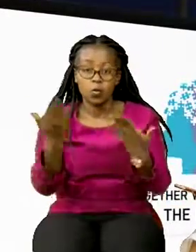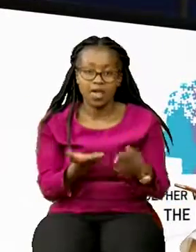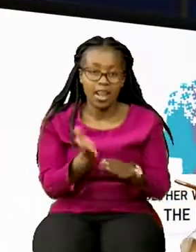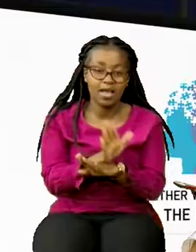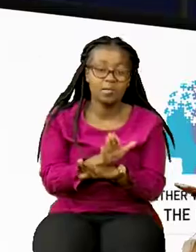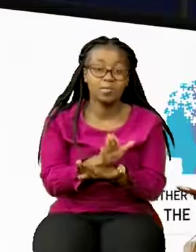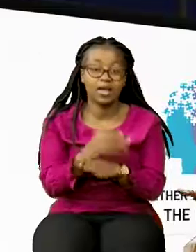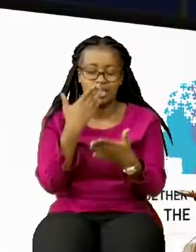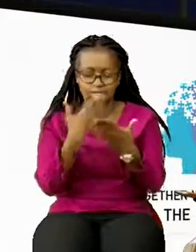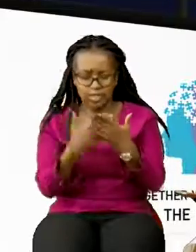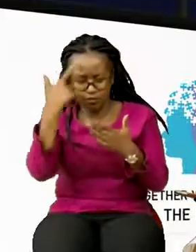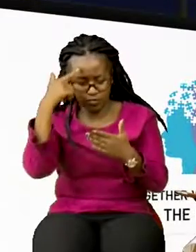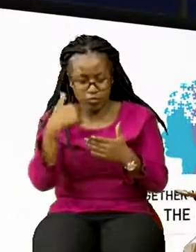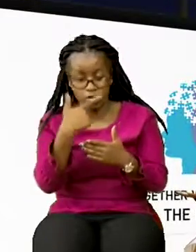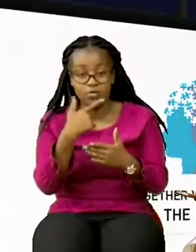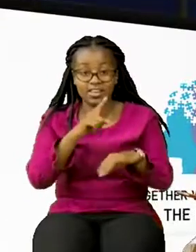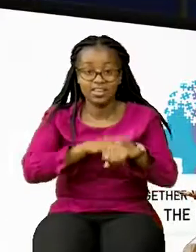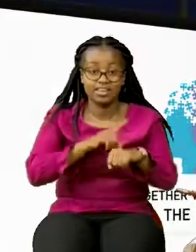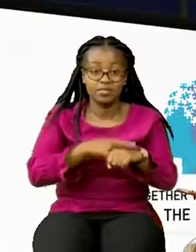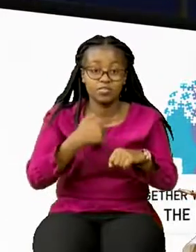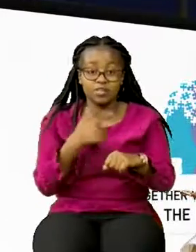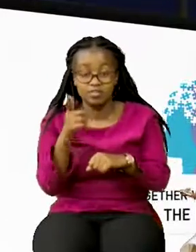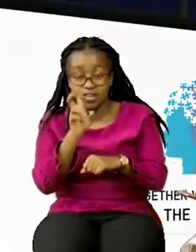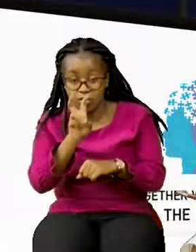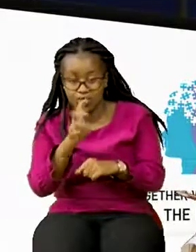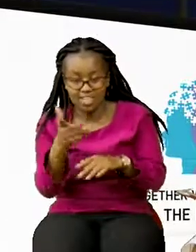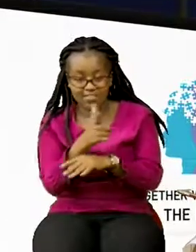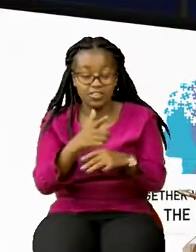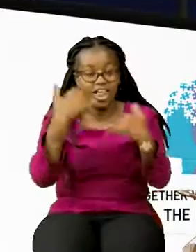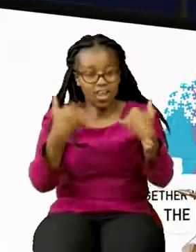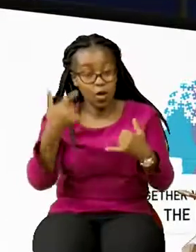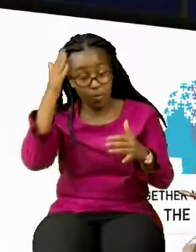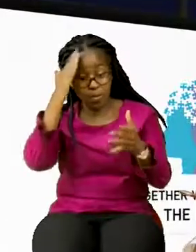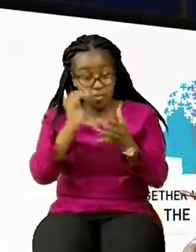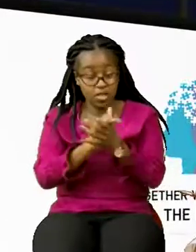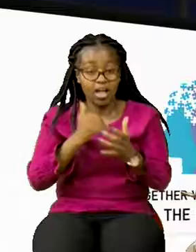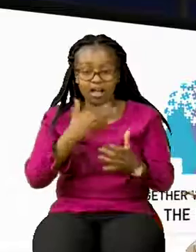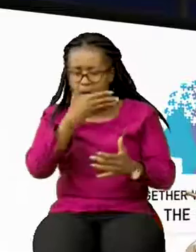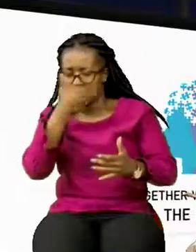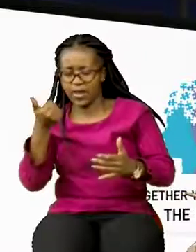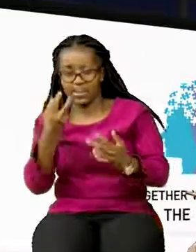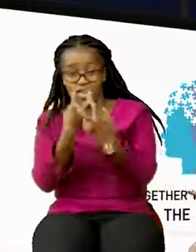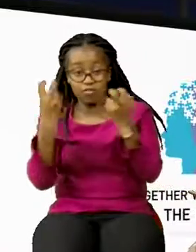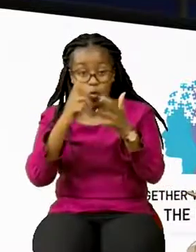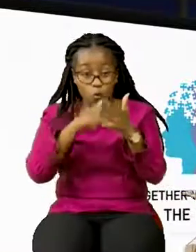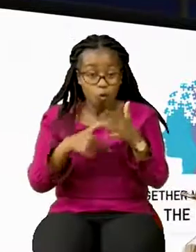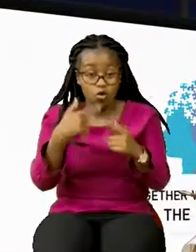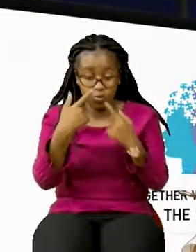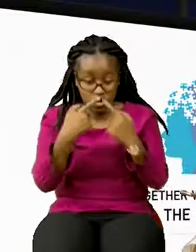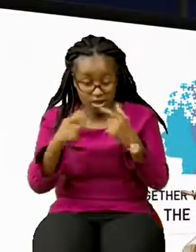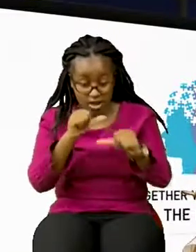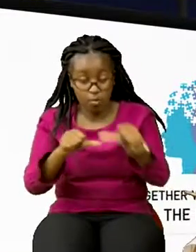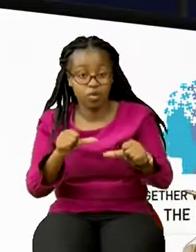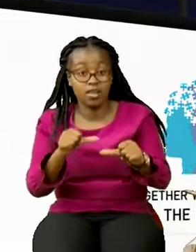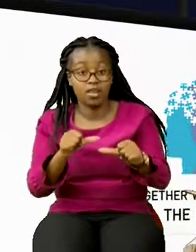Welcome back, and thank you for those who have taken the time to have a look at the video. And now I believe you have a better view of exactly what we're talking